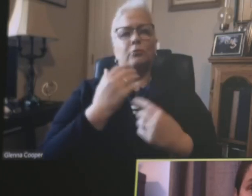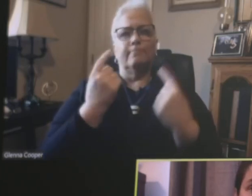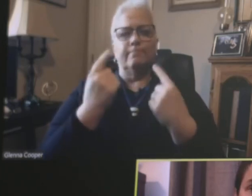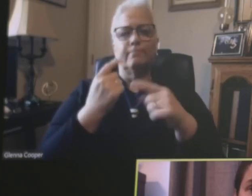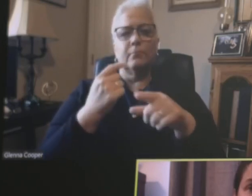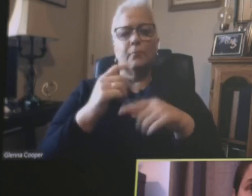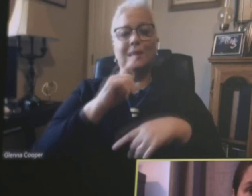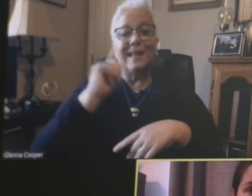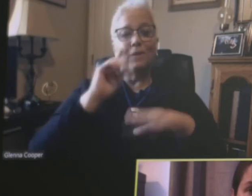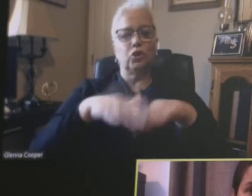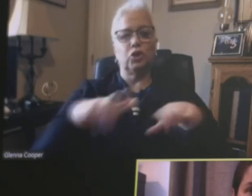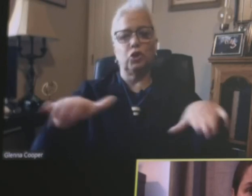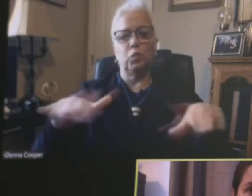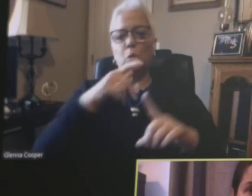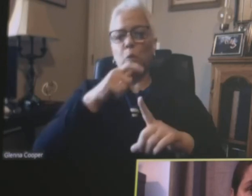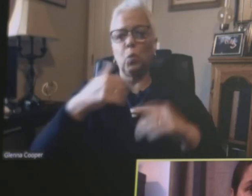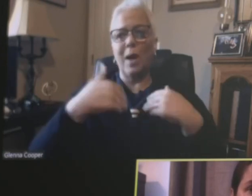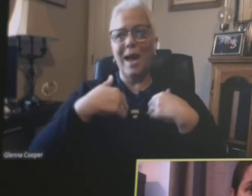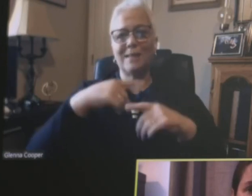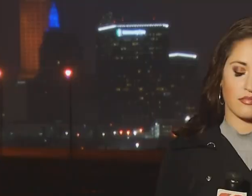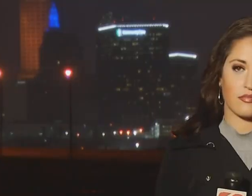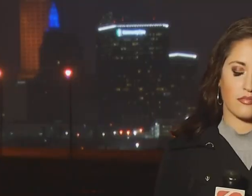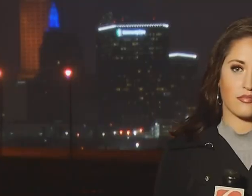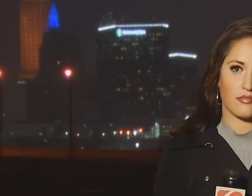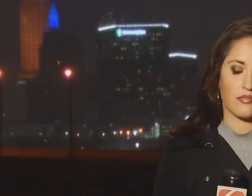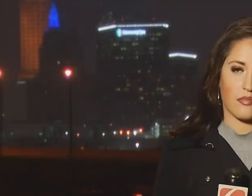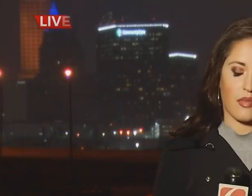tested, we wouldn't be able to communicate with our providers.